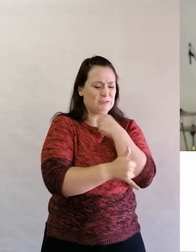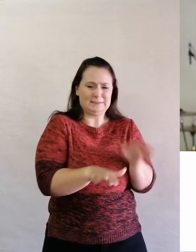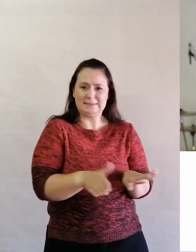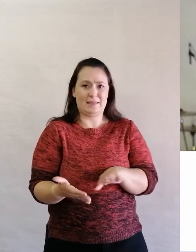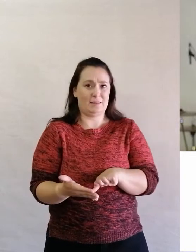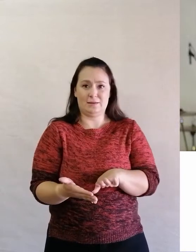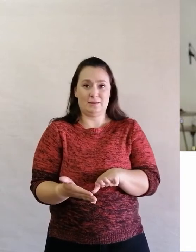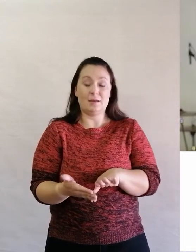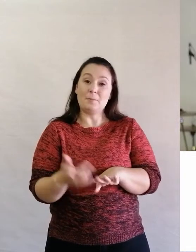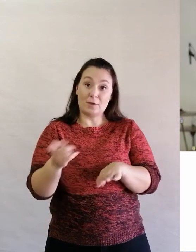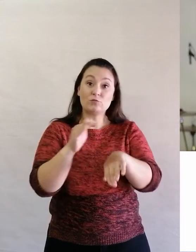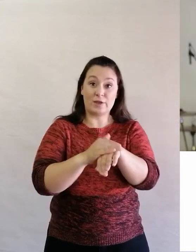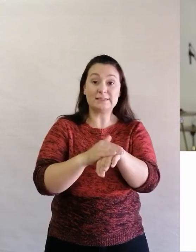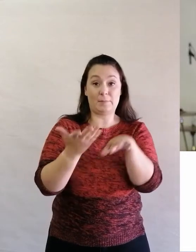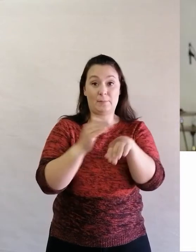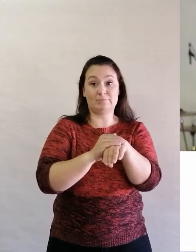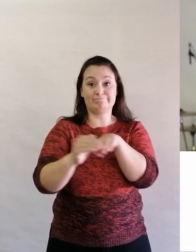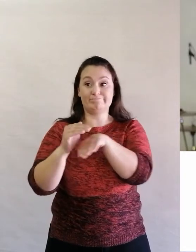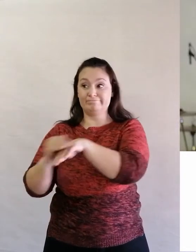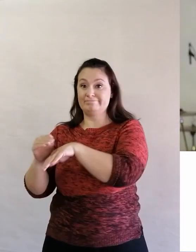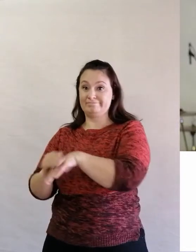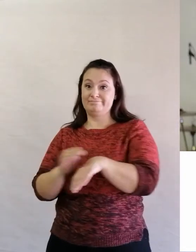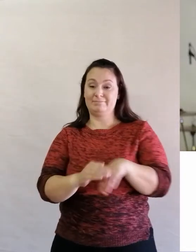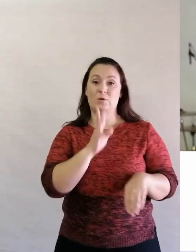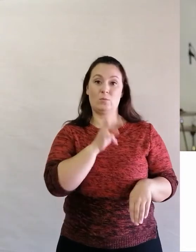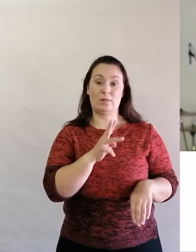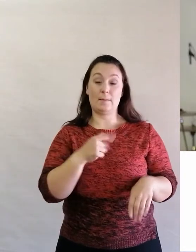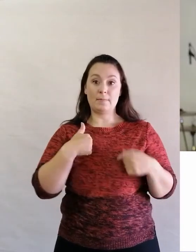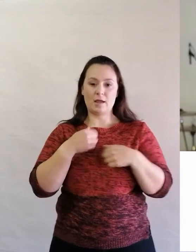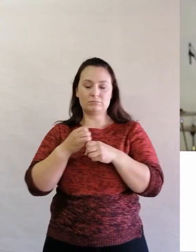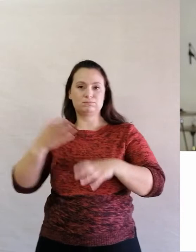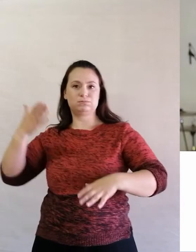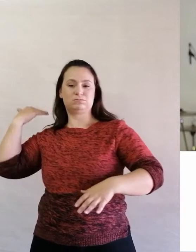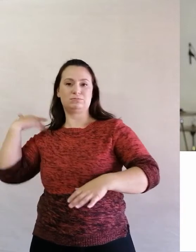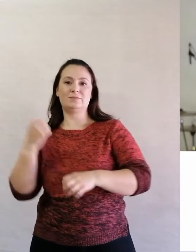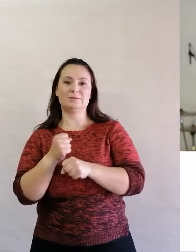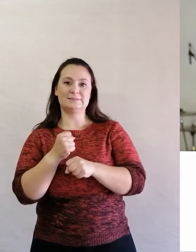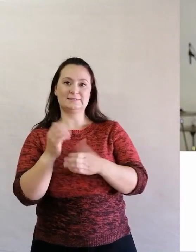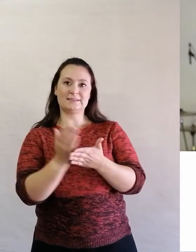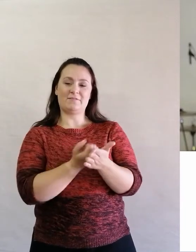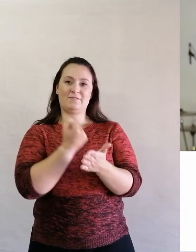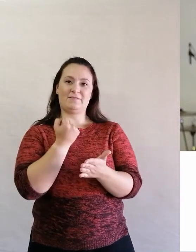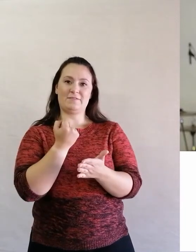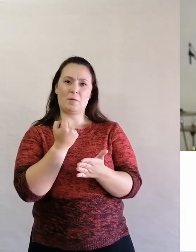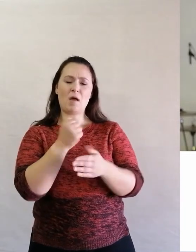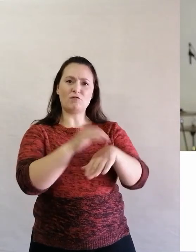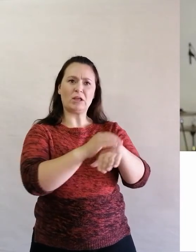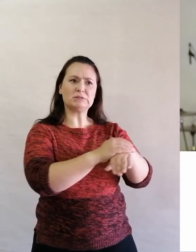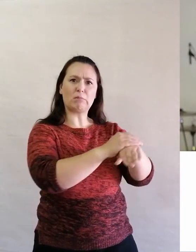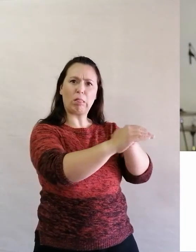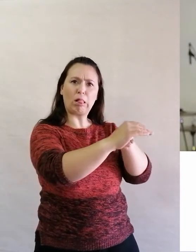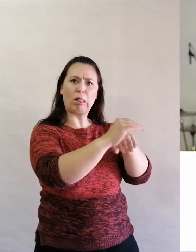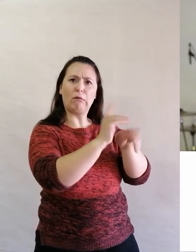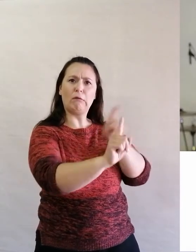but boy, you're going to lose friends. I remember the time I'd become born again and how friends just disappeared.